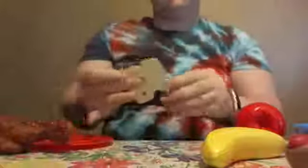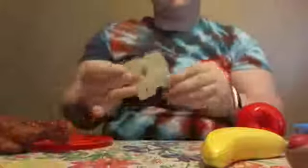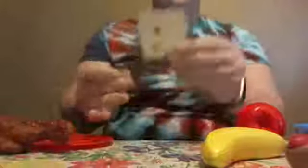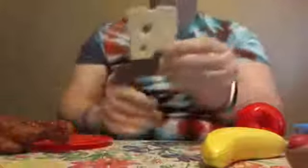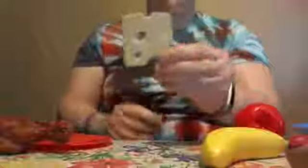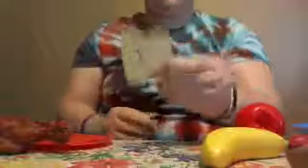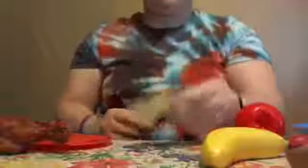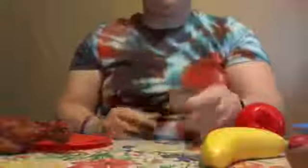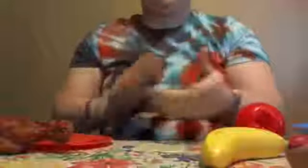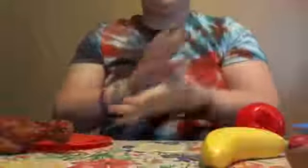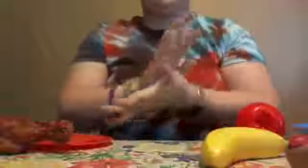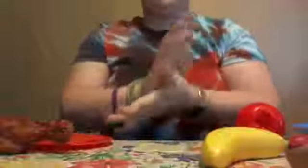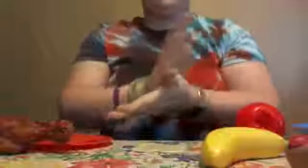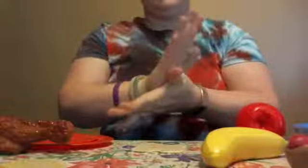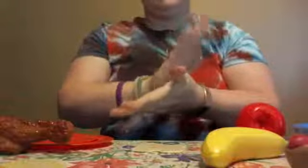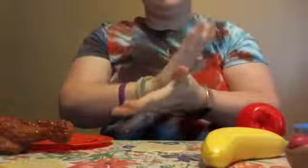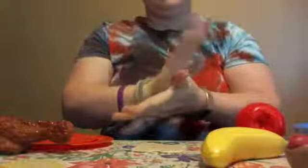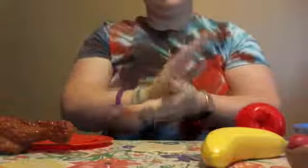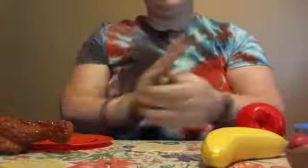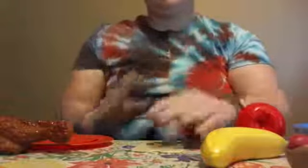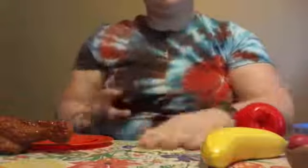And then we have some cheese.